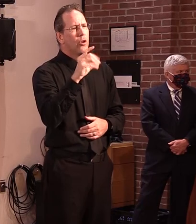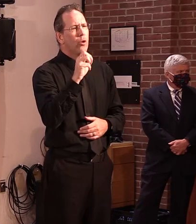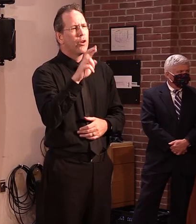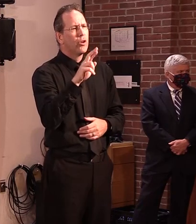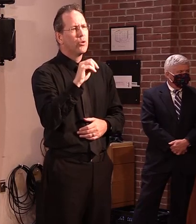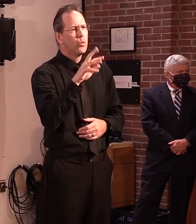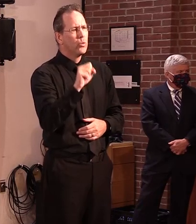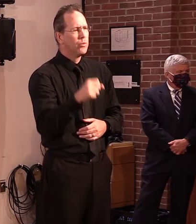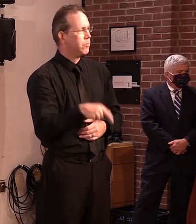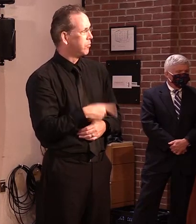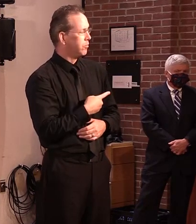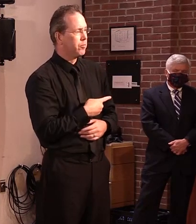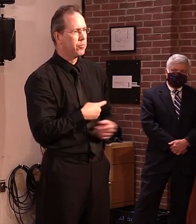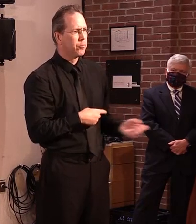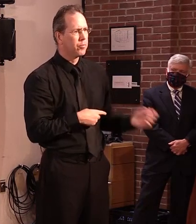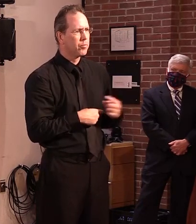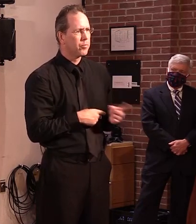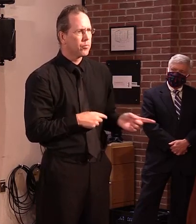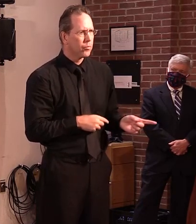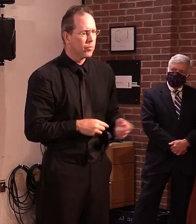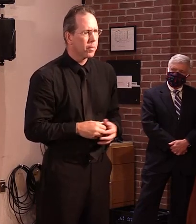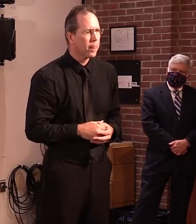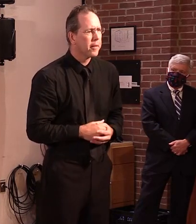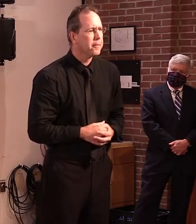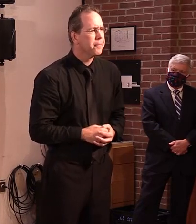raffle that the Zuckerman campaign was running.